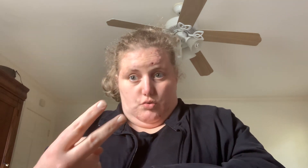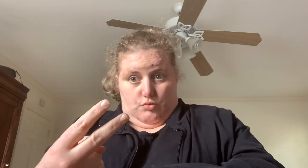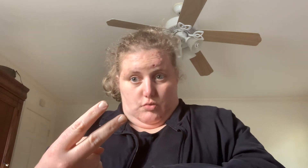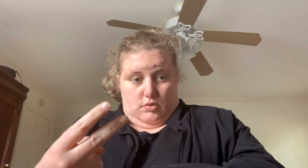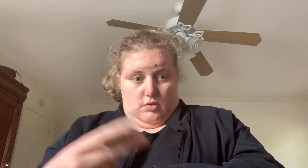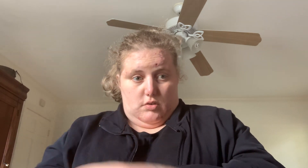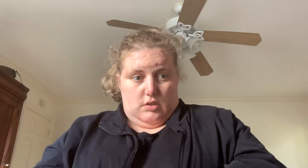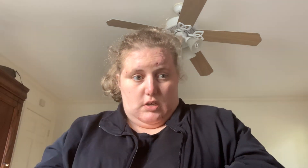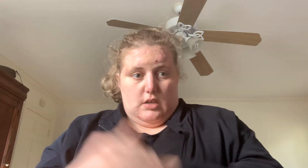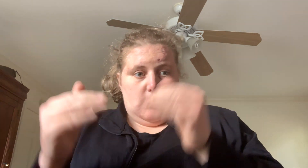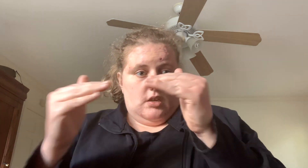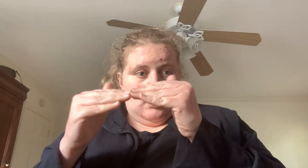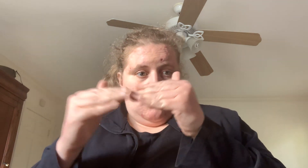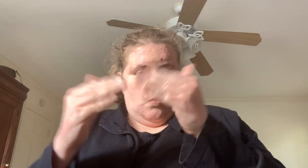That's going to equal to